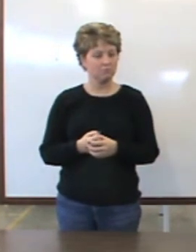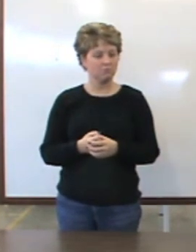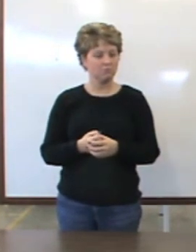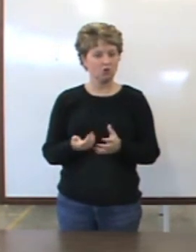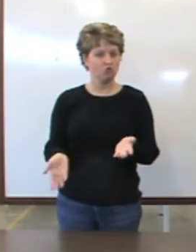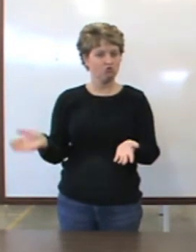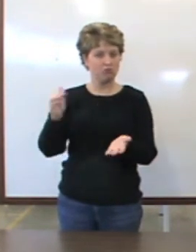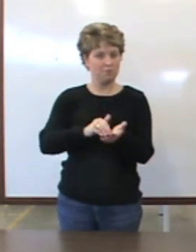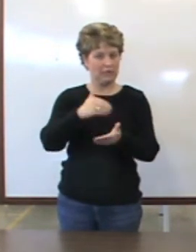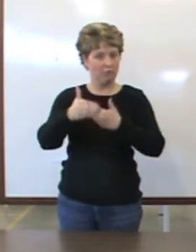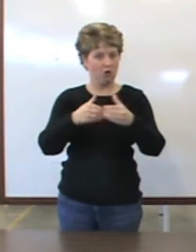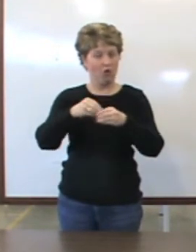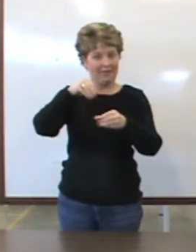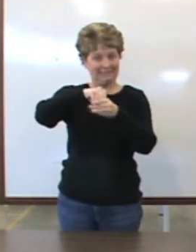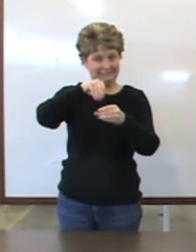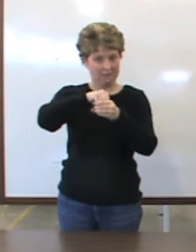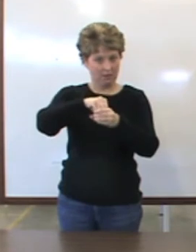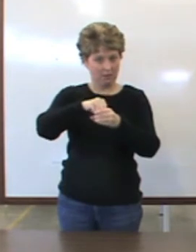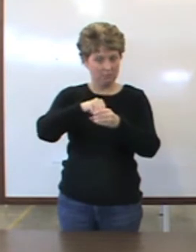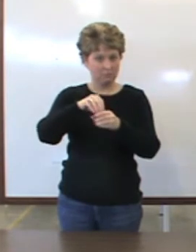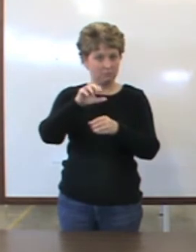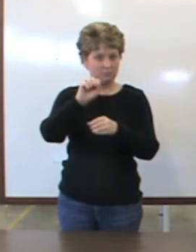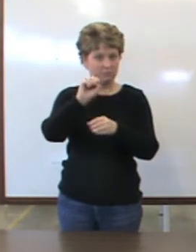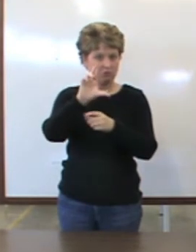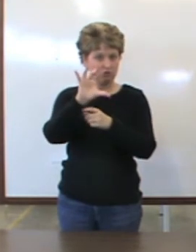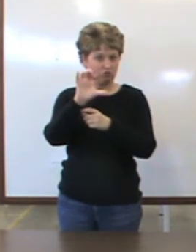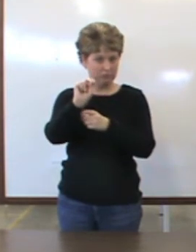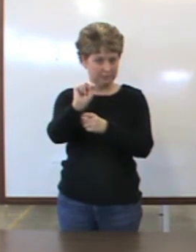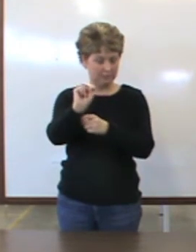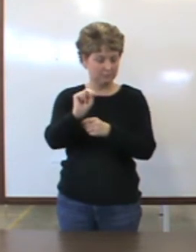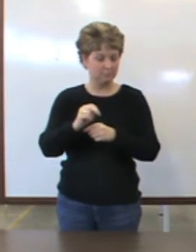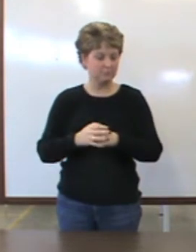Repeat the process on the inside of the screen.